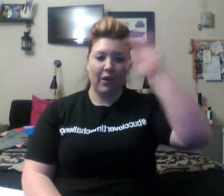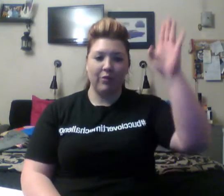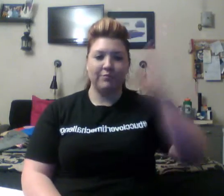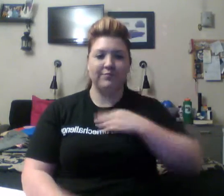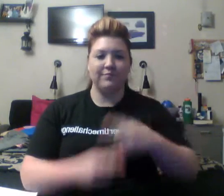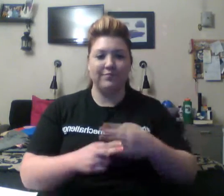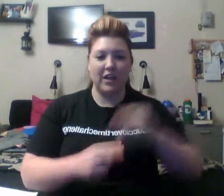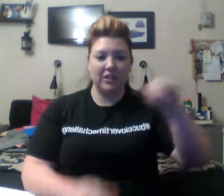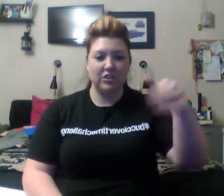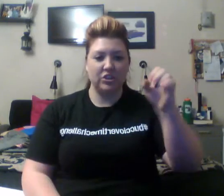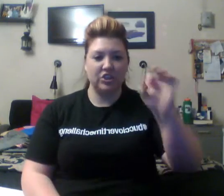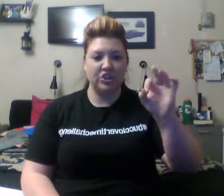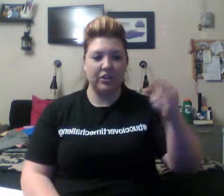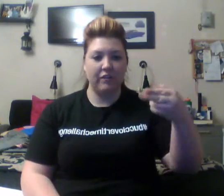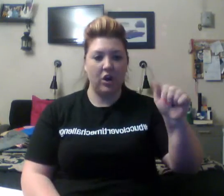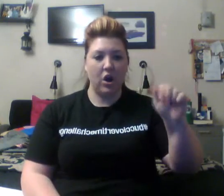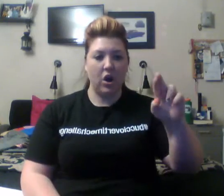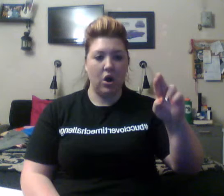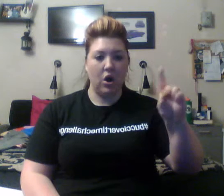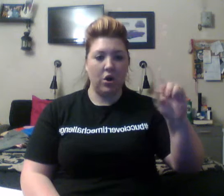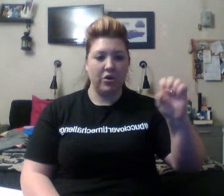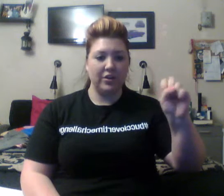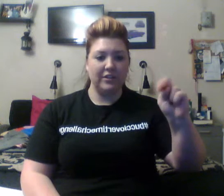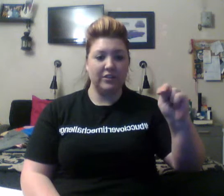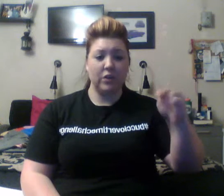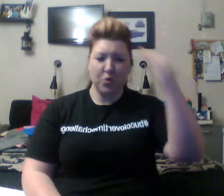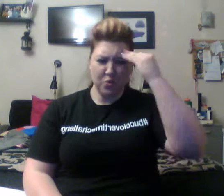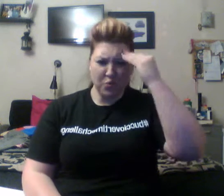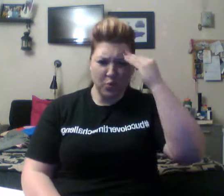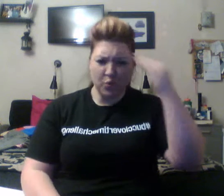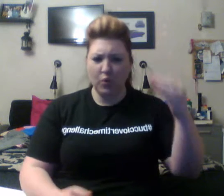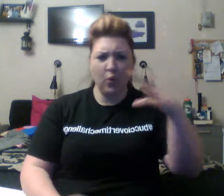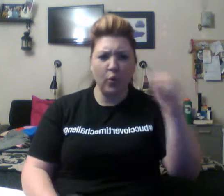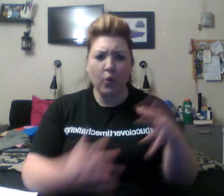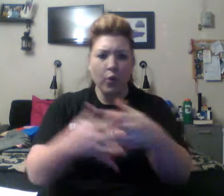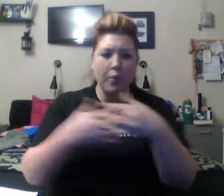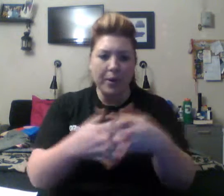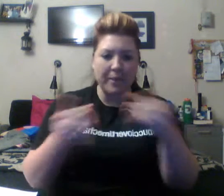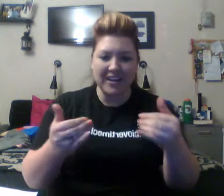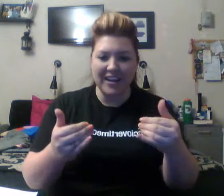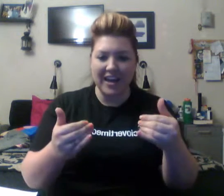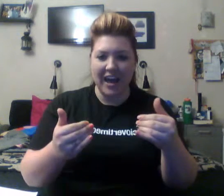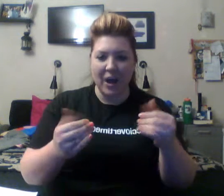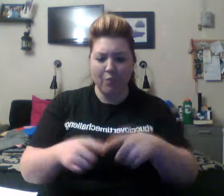Hello, my name is Jeff Hardison. You know, in corporate America today, probably the largest single expense that any business has is its